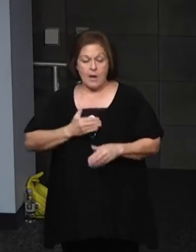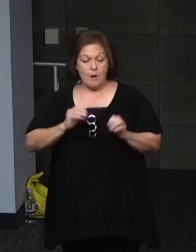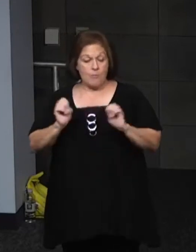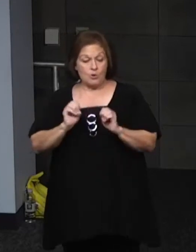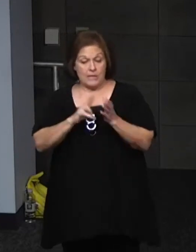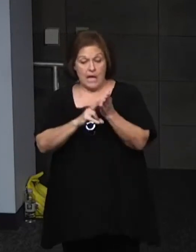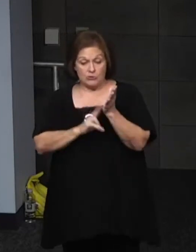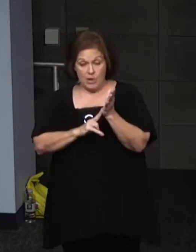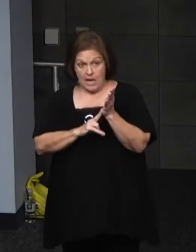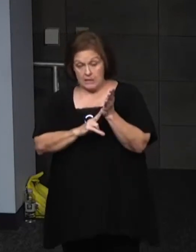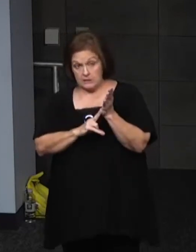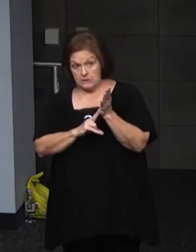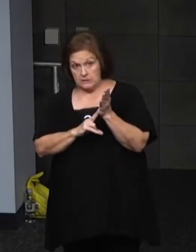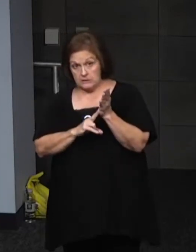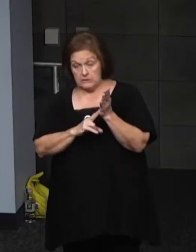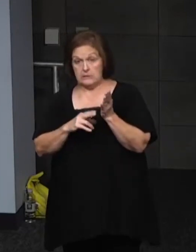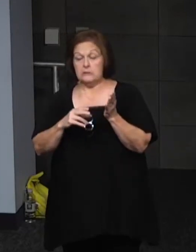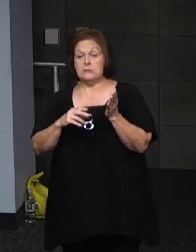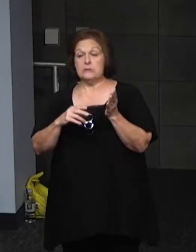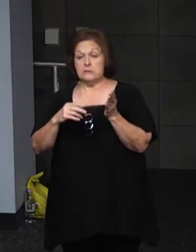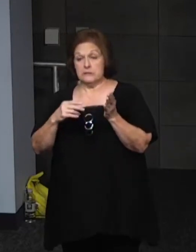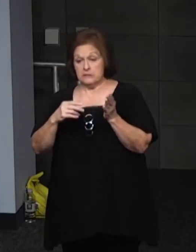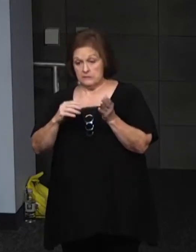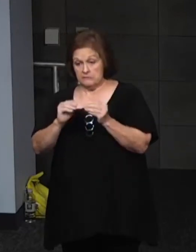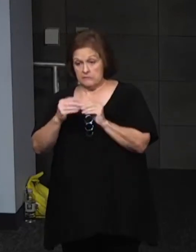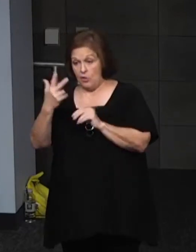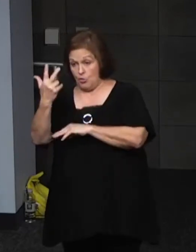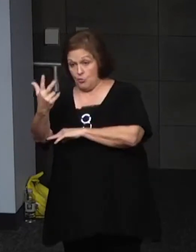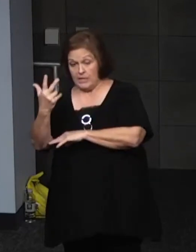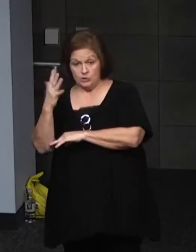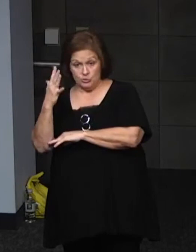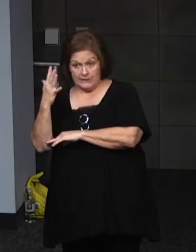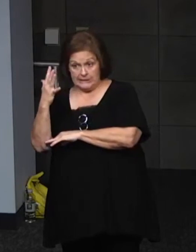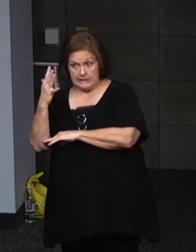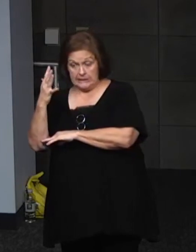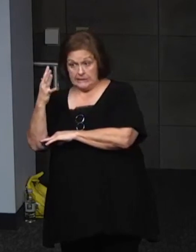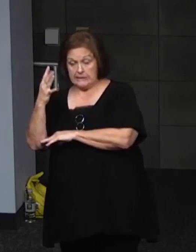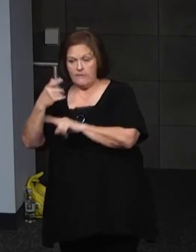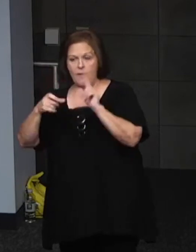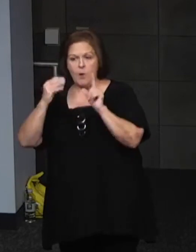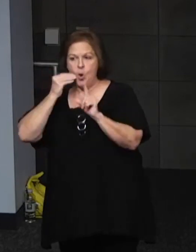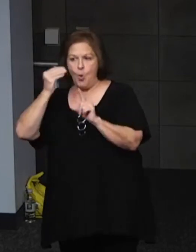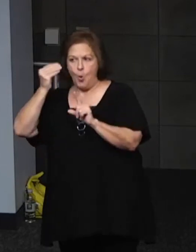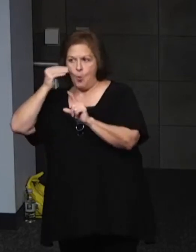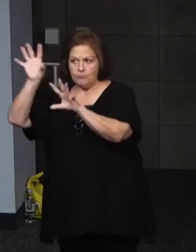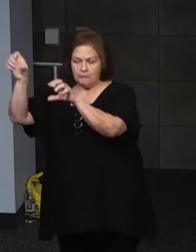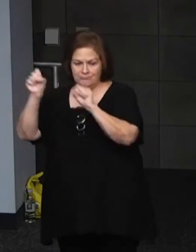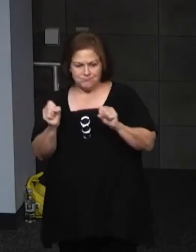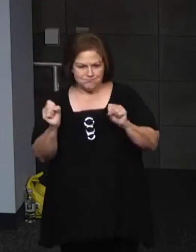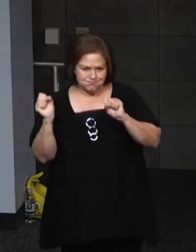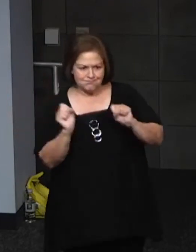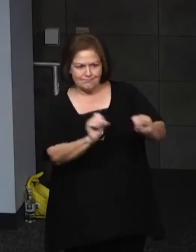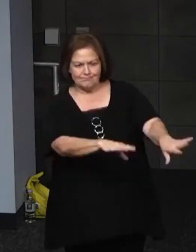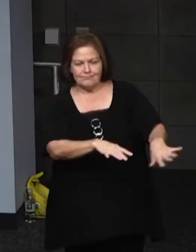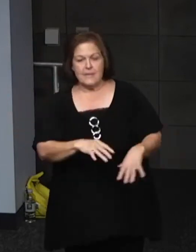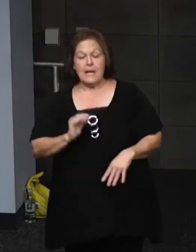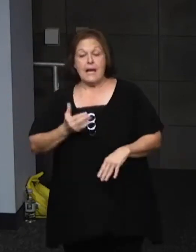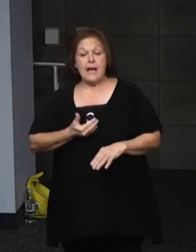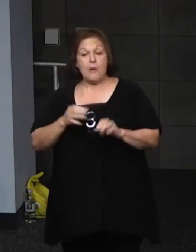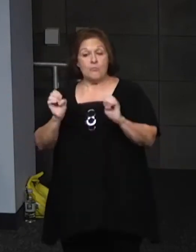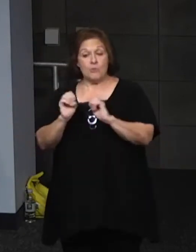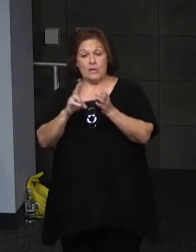took 3 more trees off of houses as of this afternoon. And Monday, we expect our emergency contractor